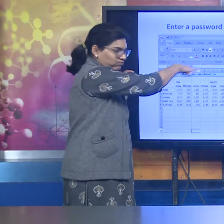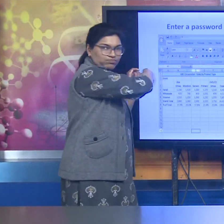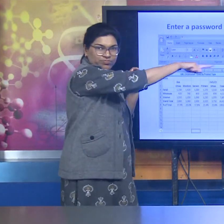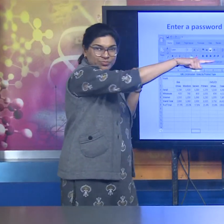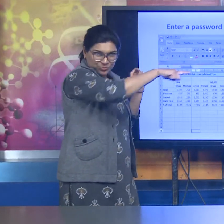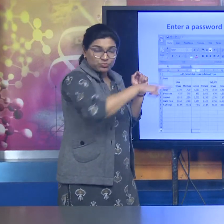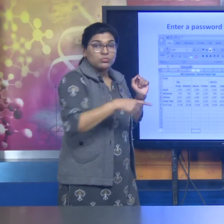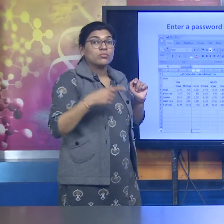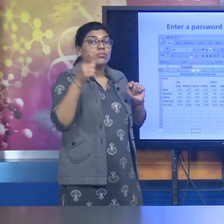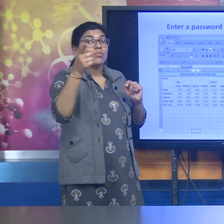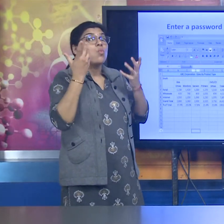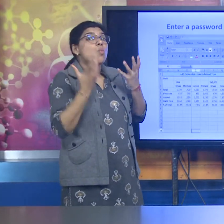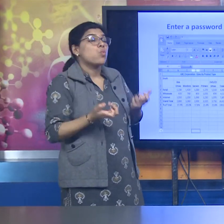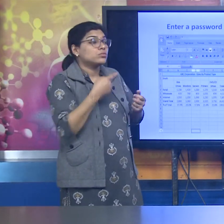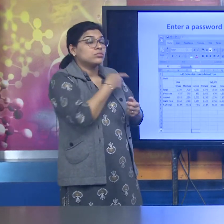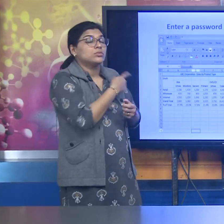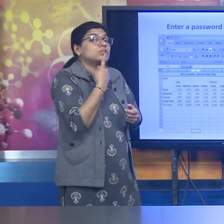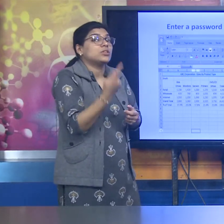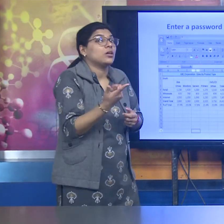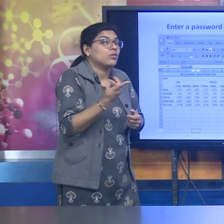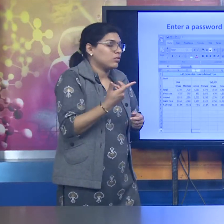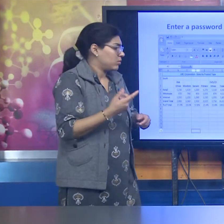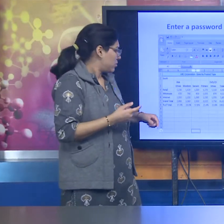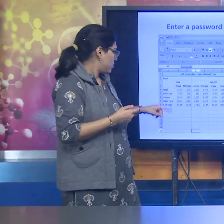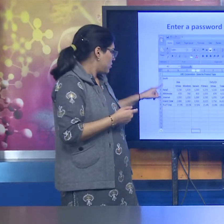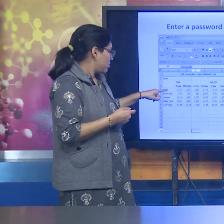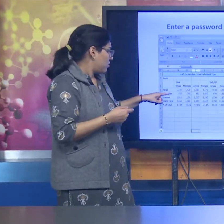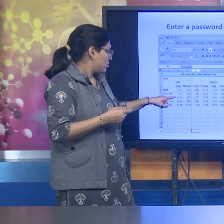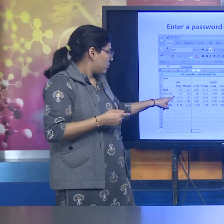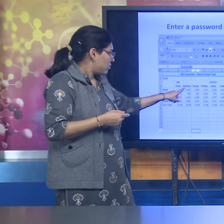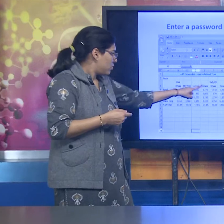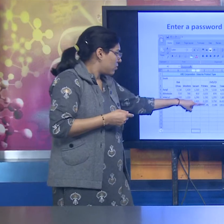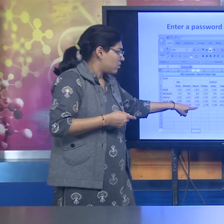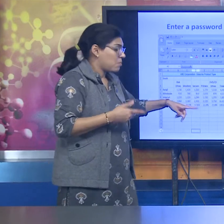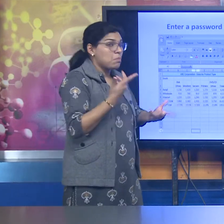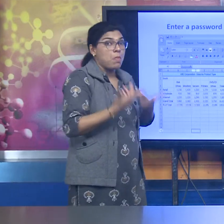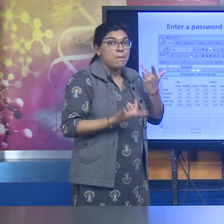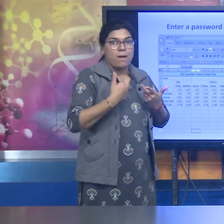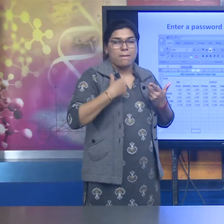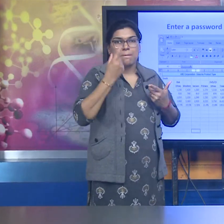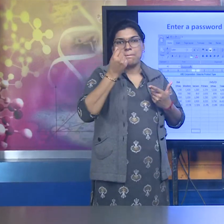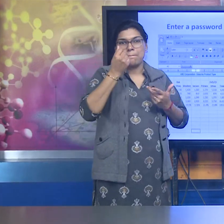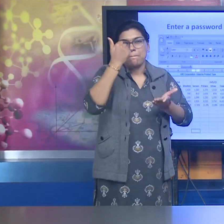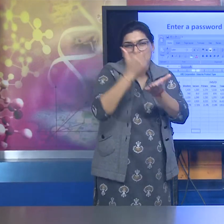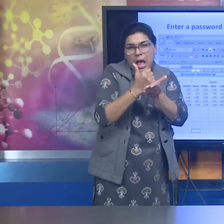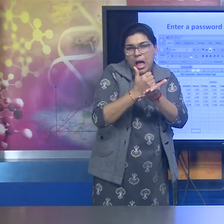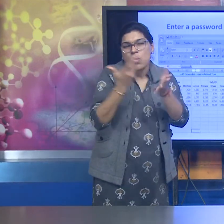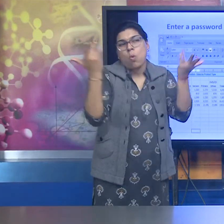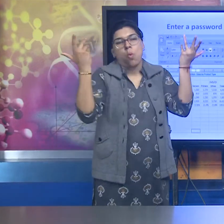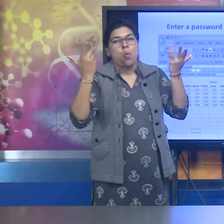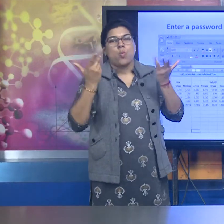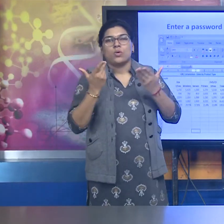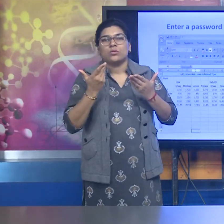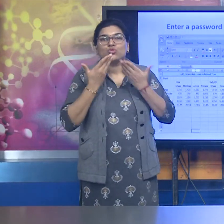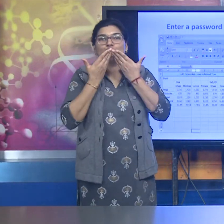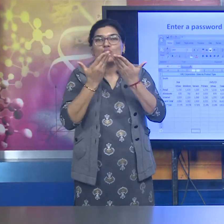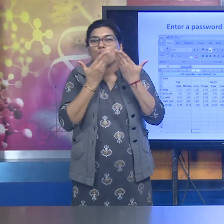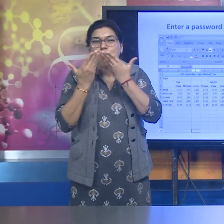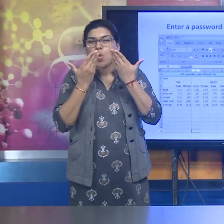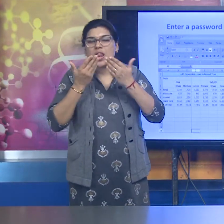It will ask how to set password for your particular worksheet or who